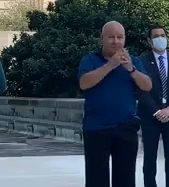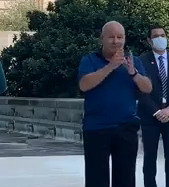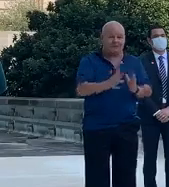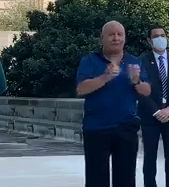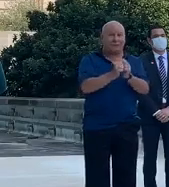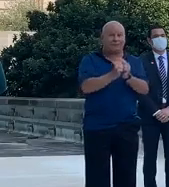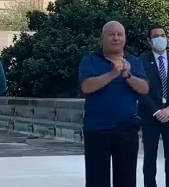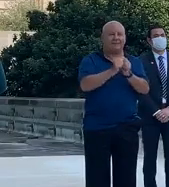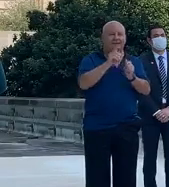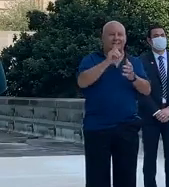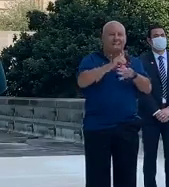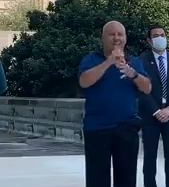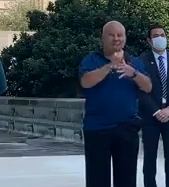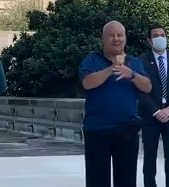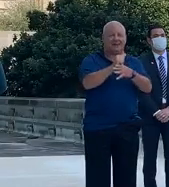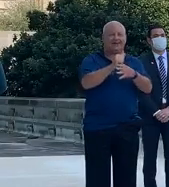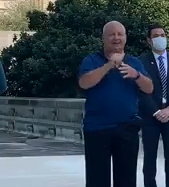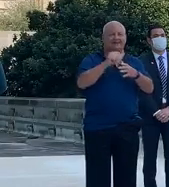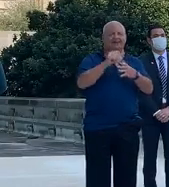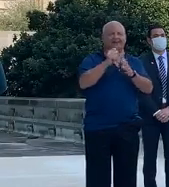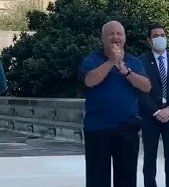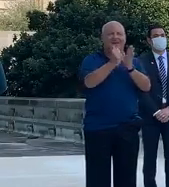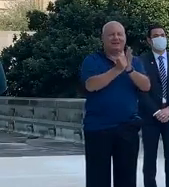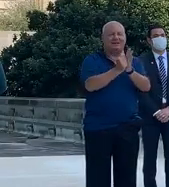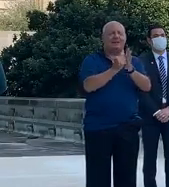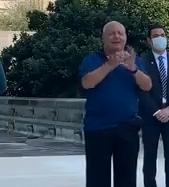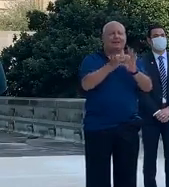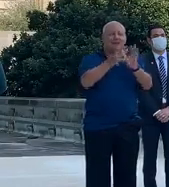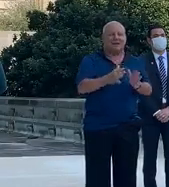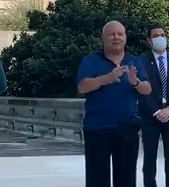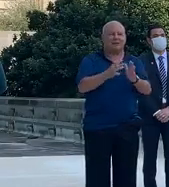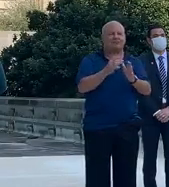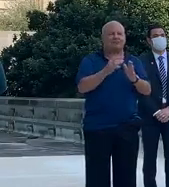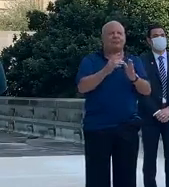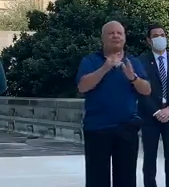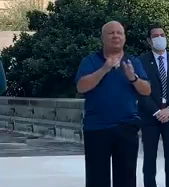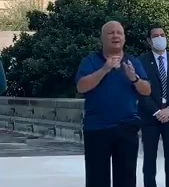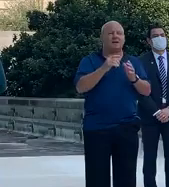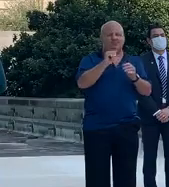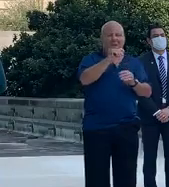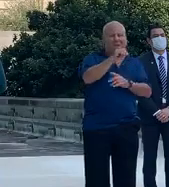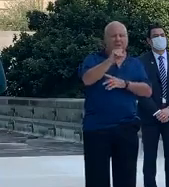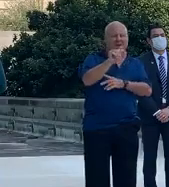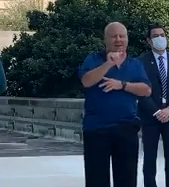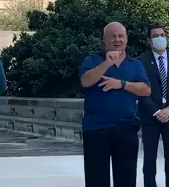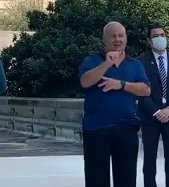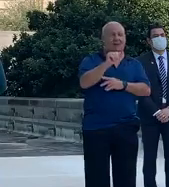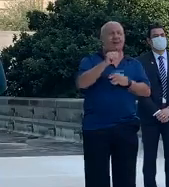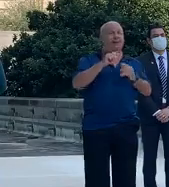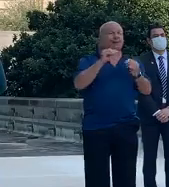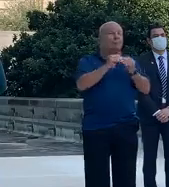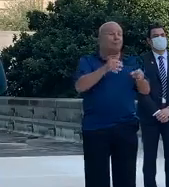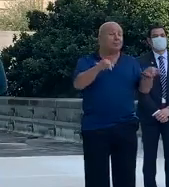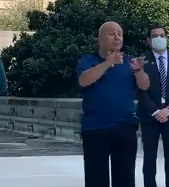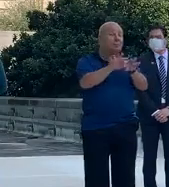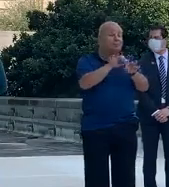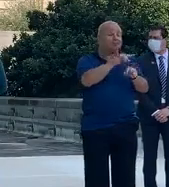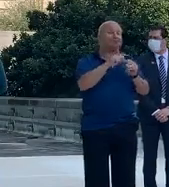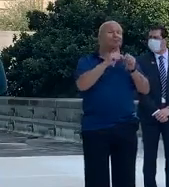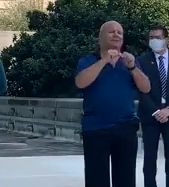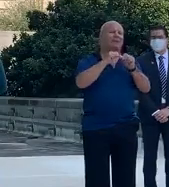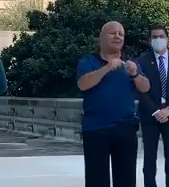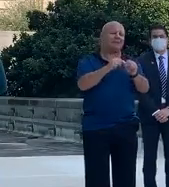with Disabilities Act, our coordinator, but more importantly, she is a constant leader in our